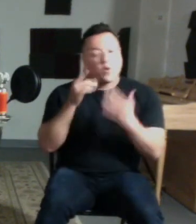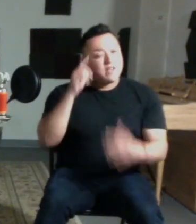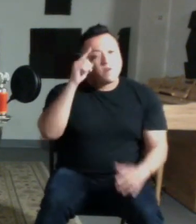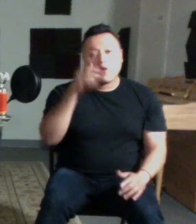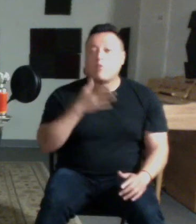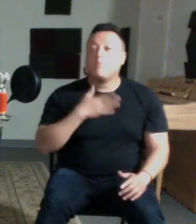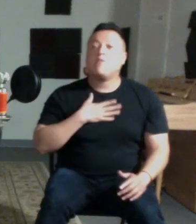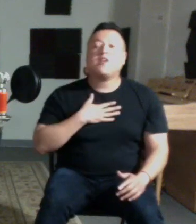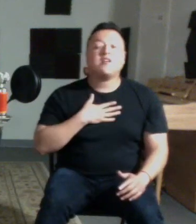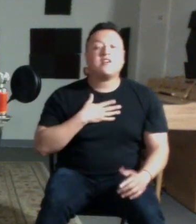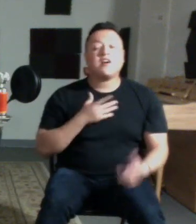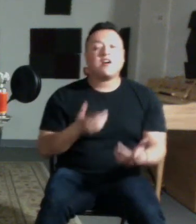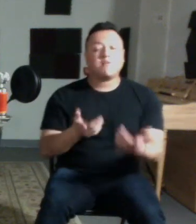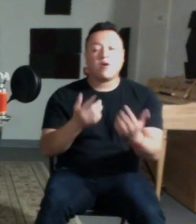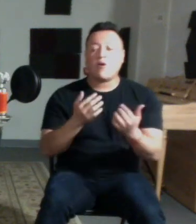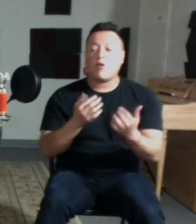Wait for me to come.